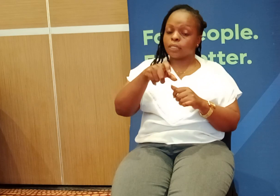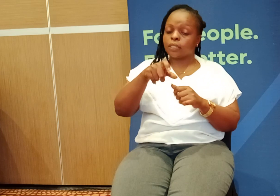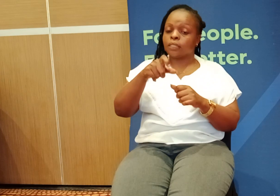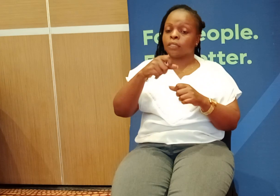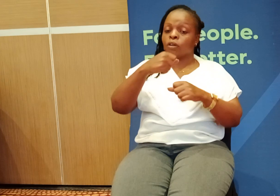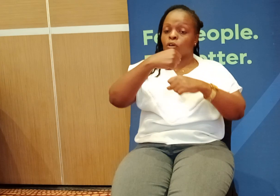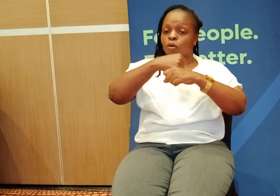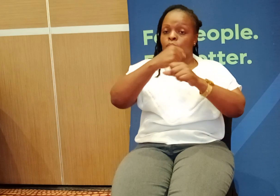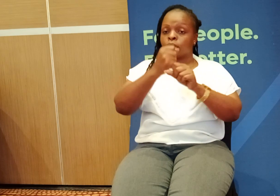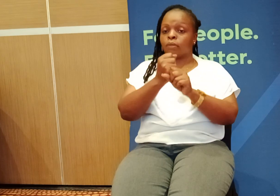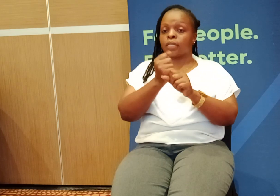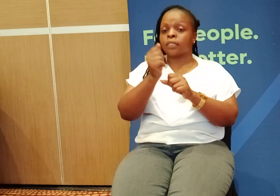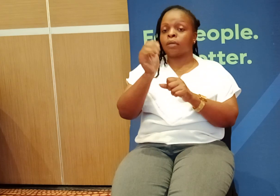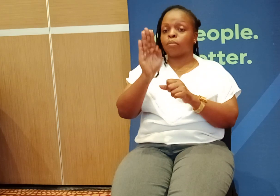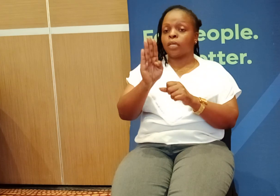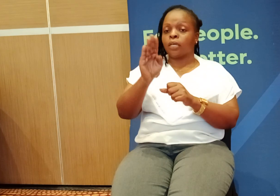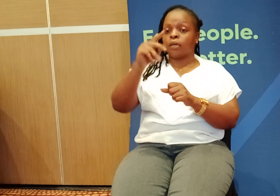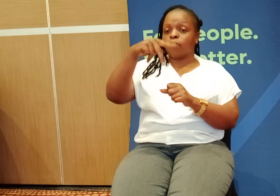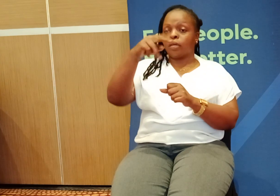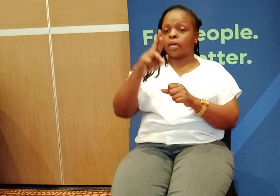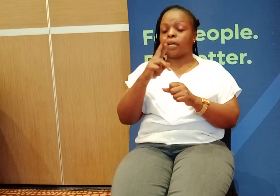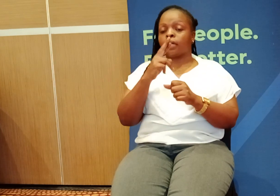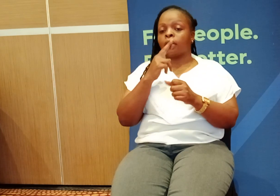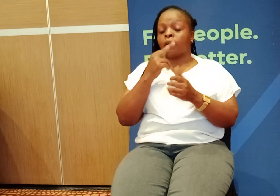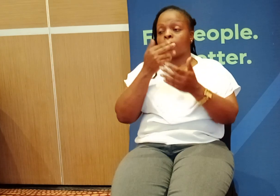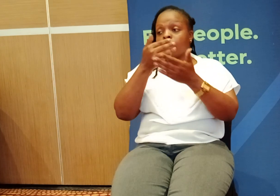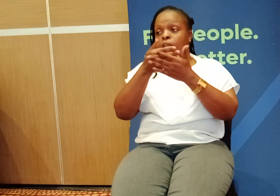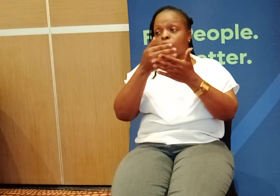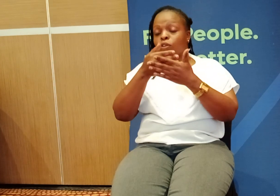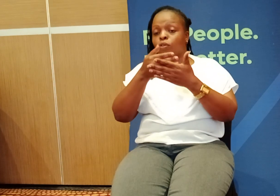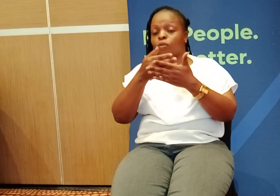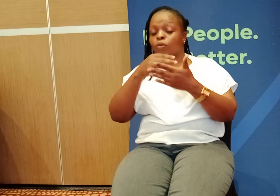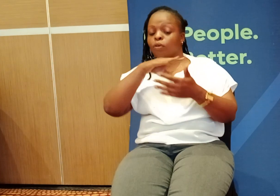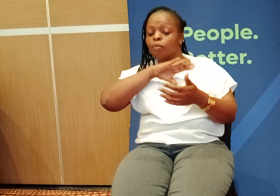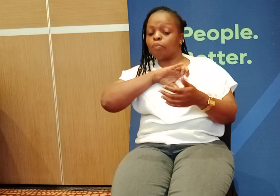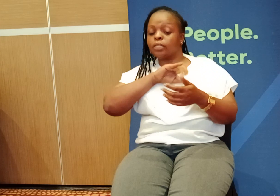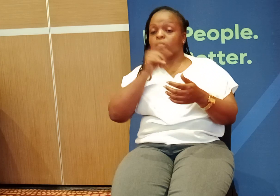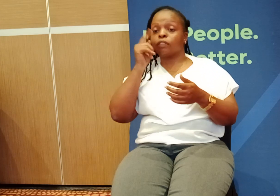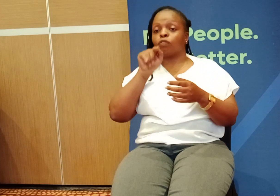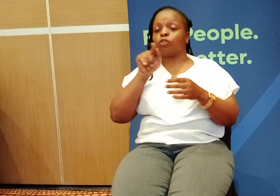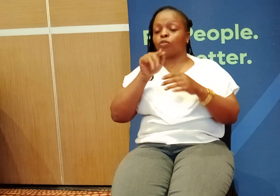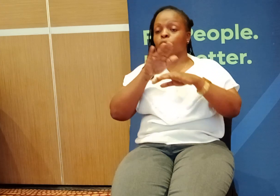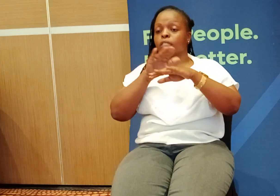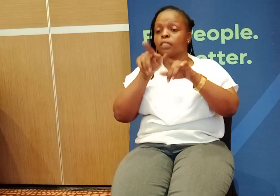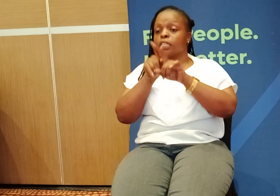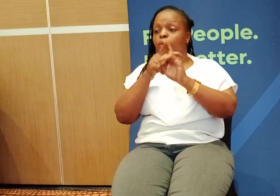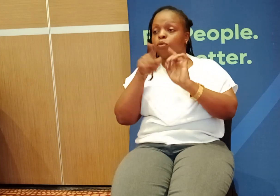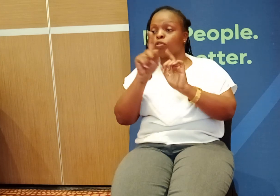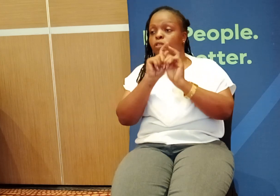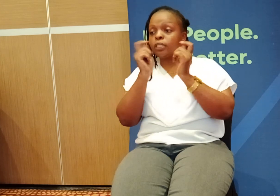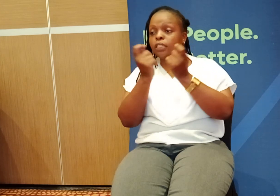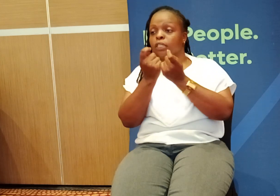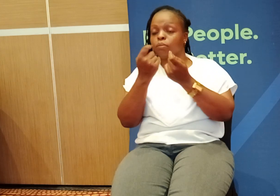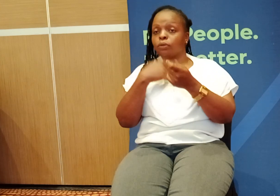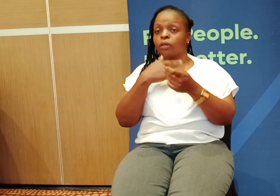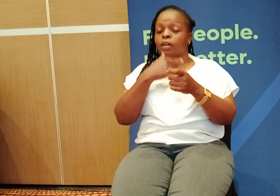BPR. And thank you again, Patience, for you and the team. You've deployed the omni-channels capability. Must be last